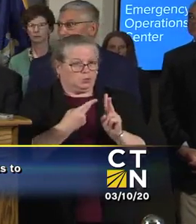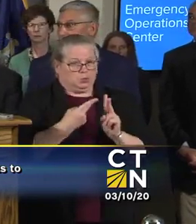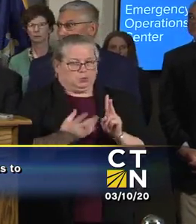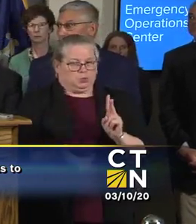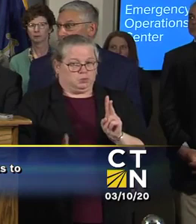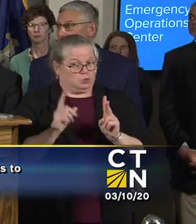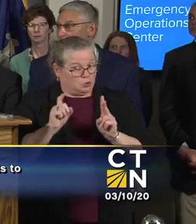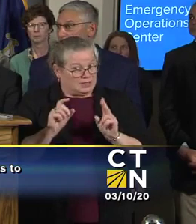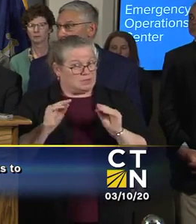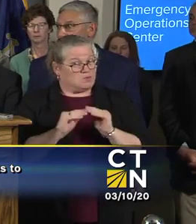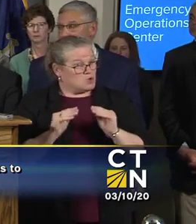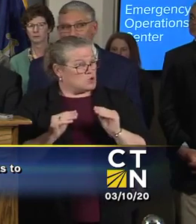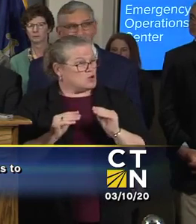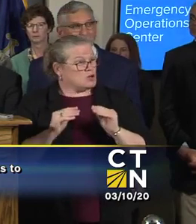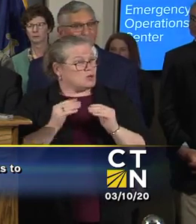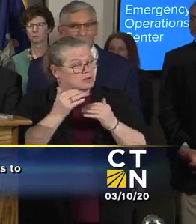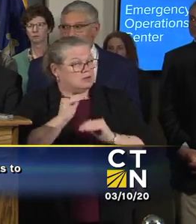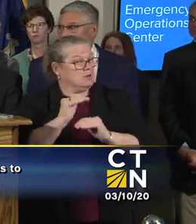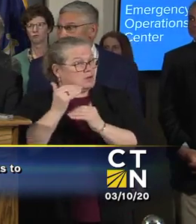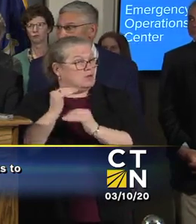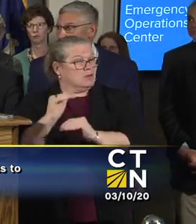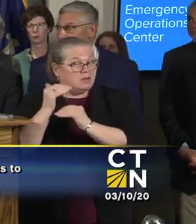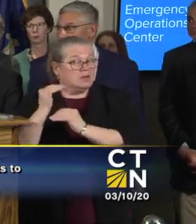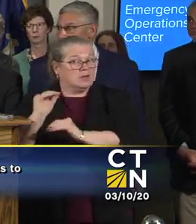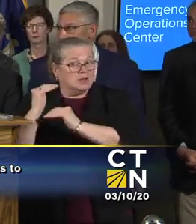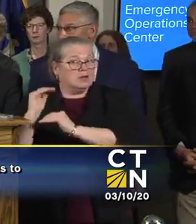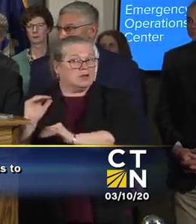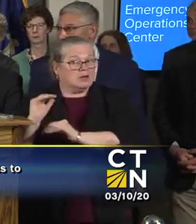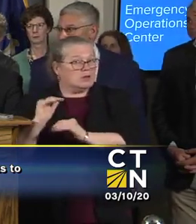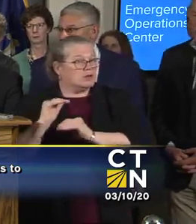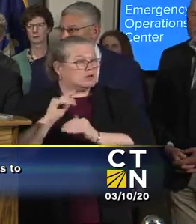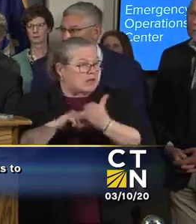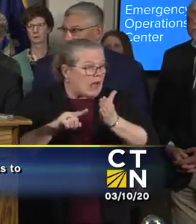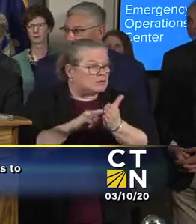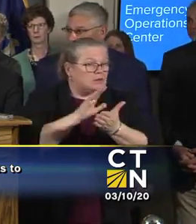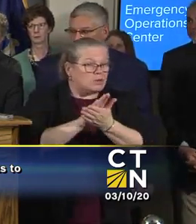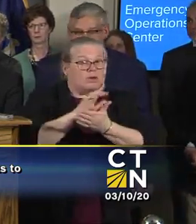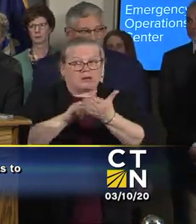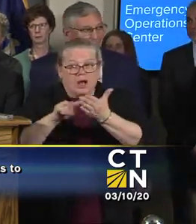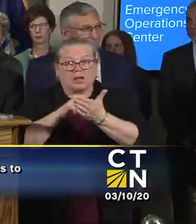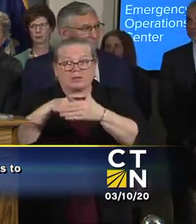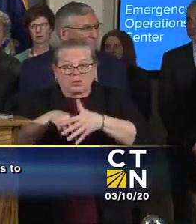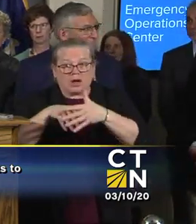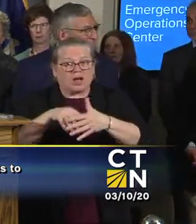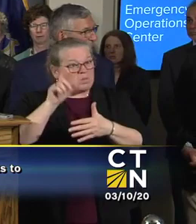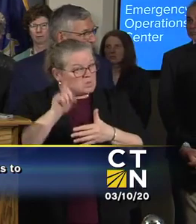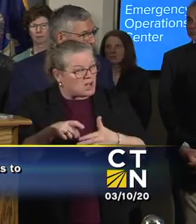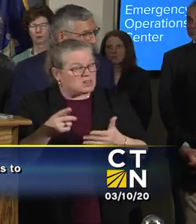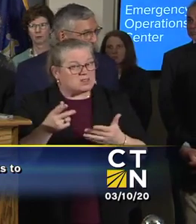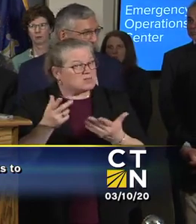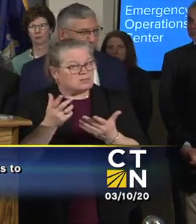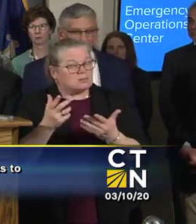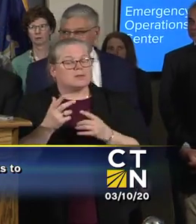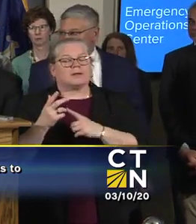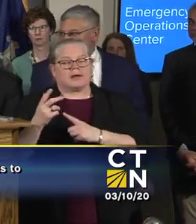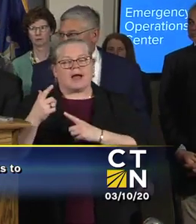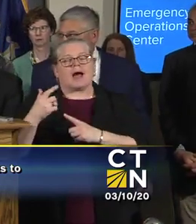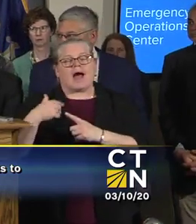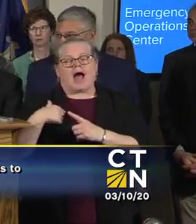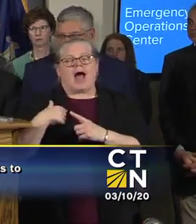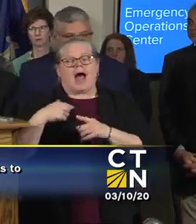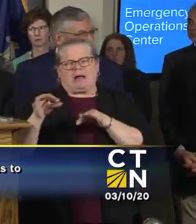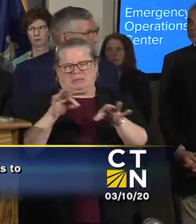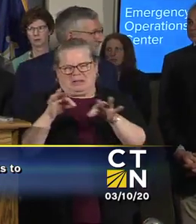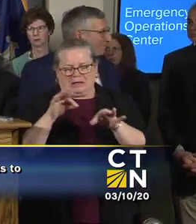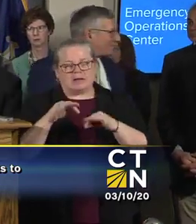you speak to those folks who are... Let me speak to that. I talked to Governor Washington State yesterday. They're the canary in the gold mine. You